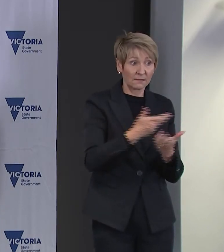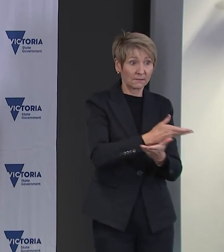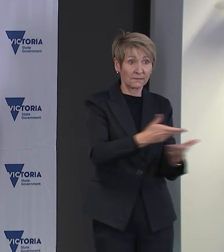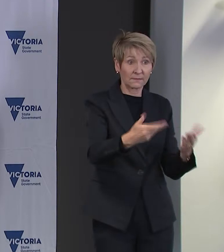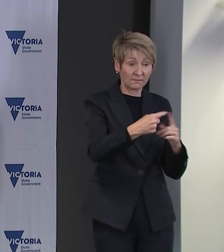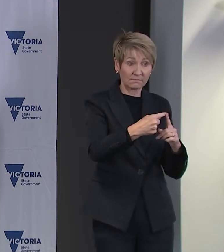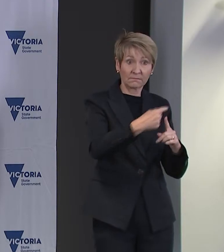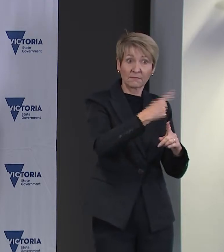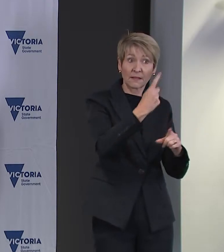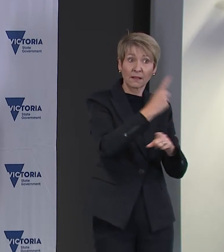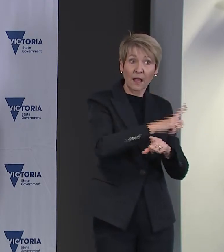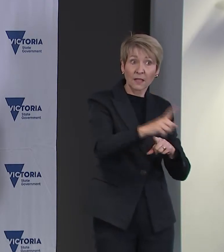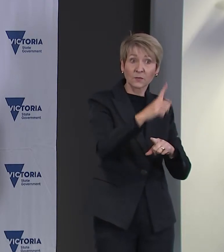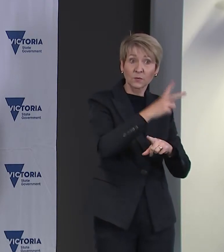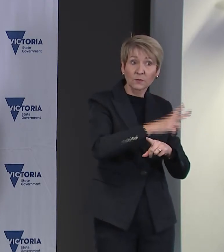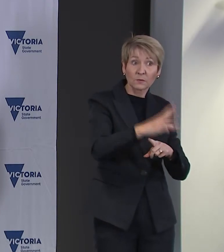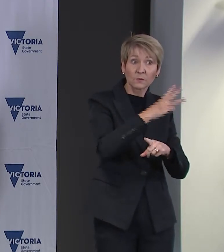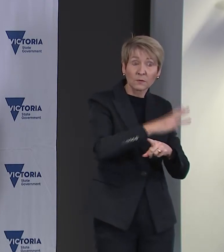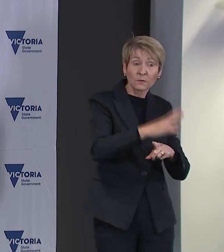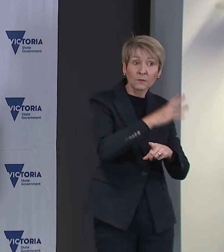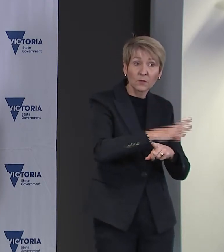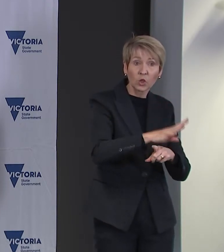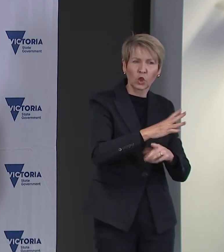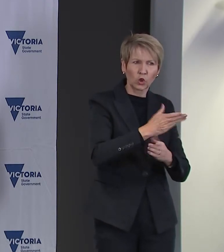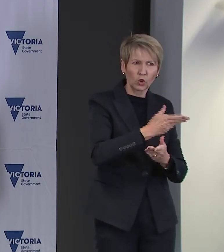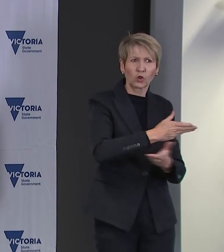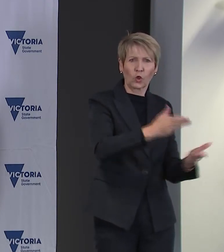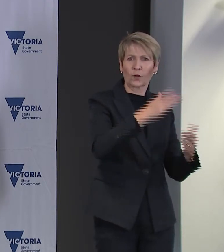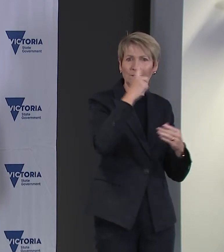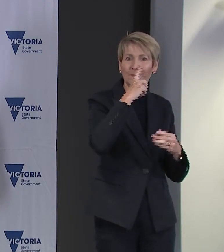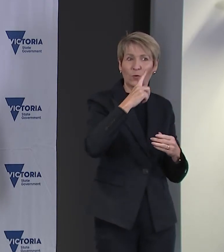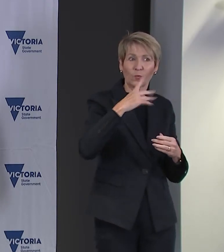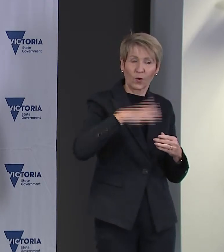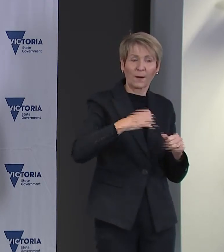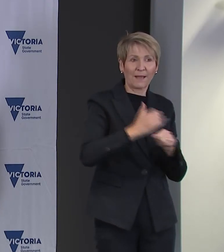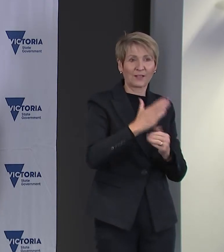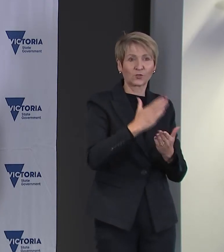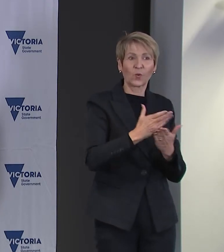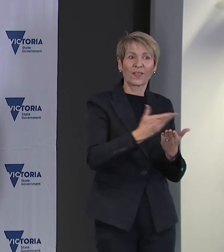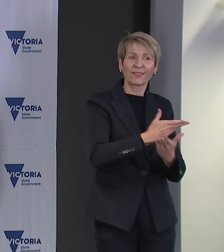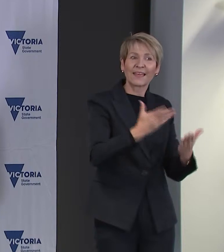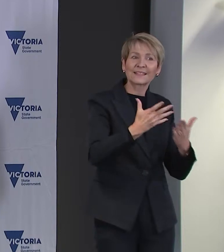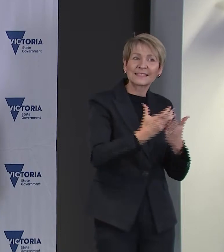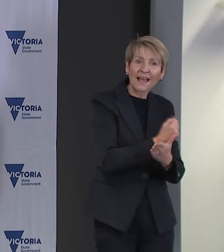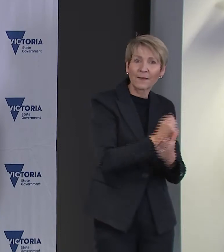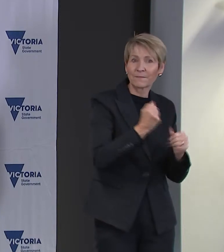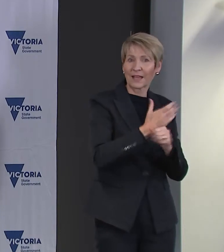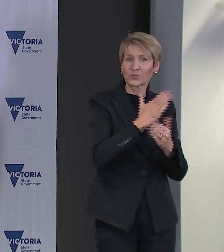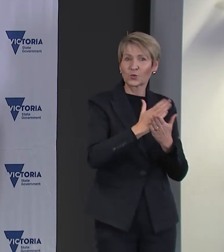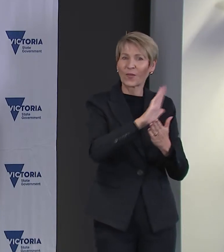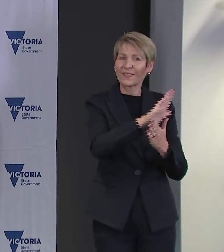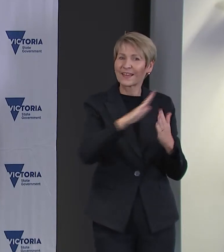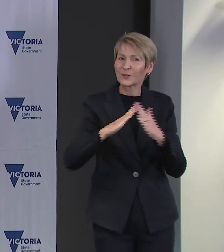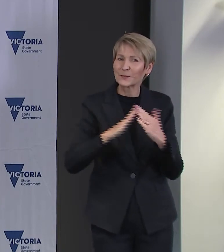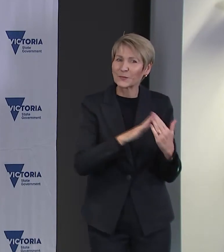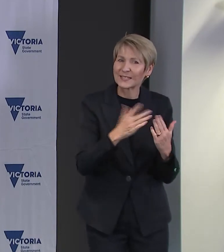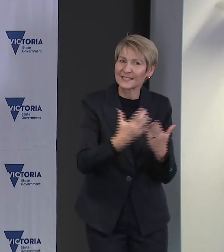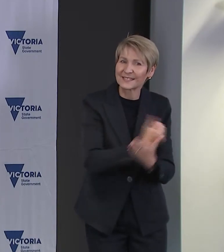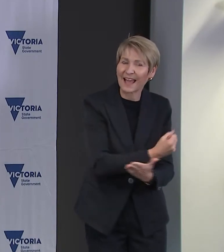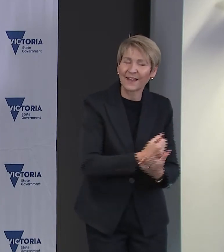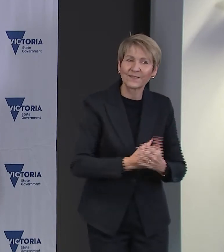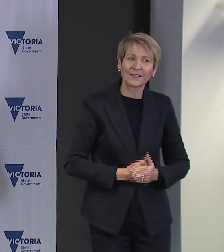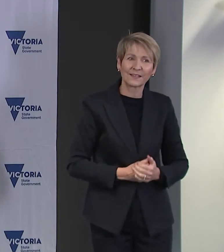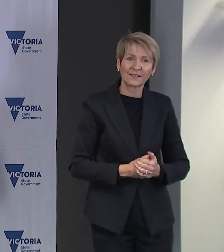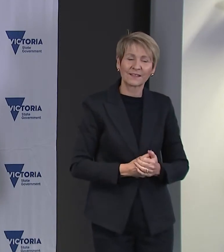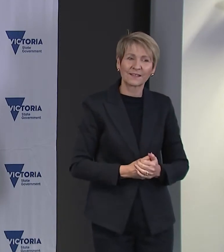weeks because, of course, those people want to keep themselves and their families and their communities safe. What they are looking